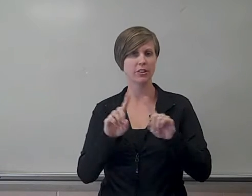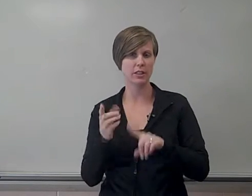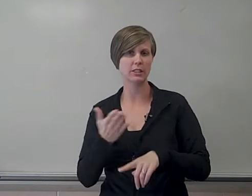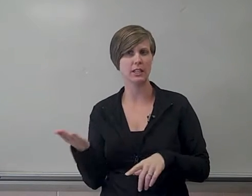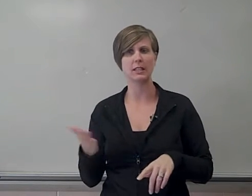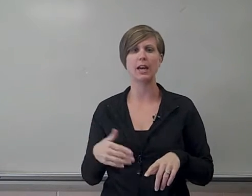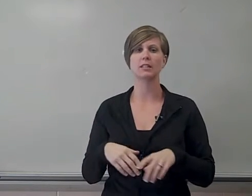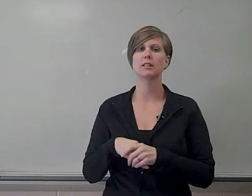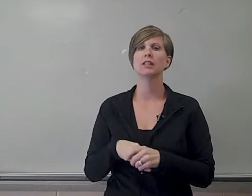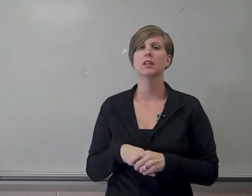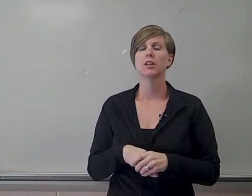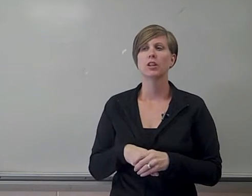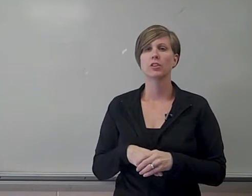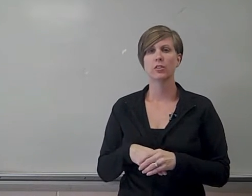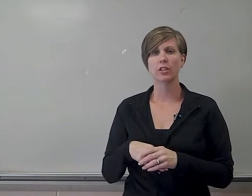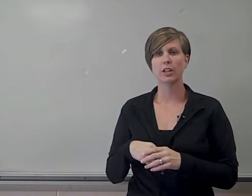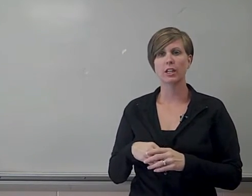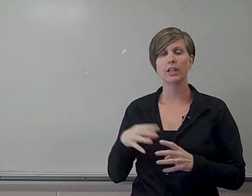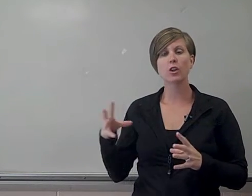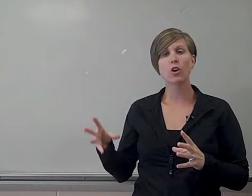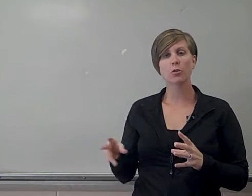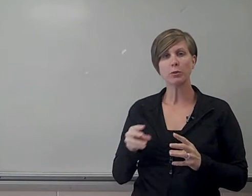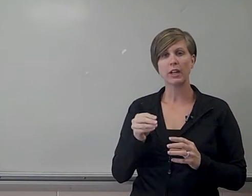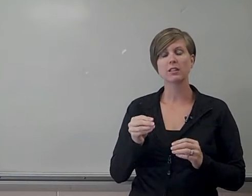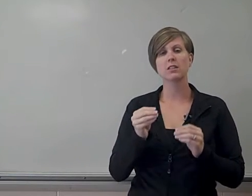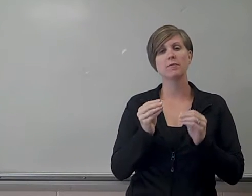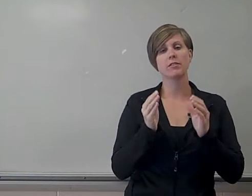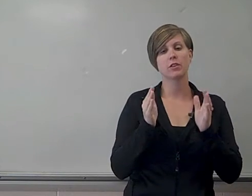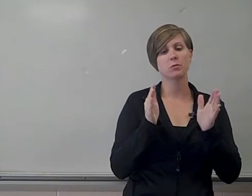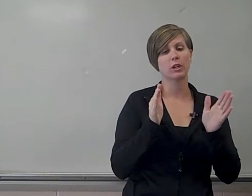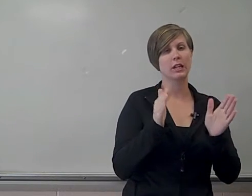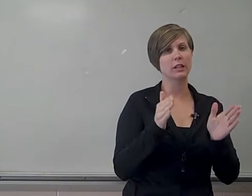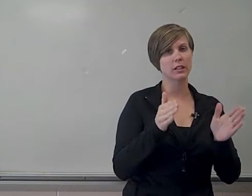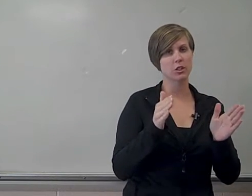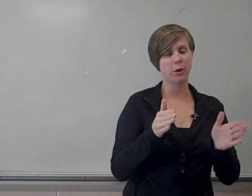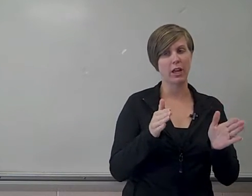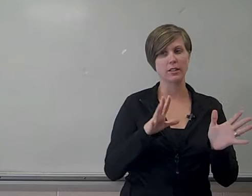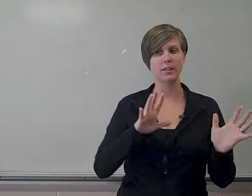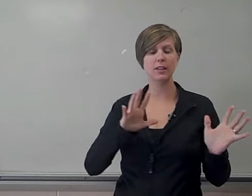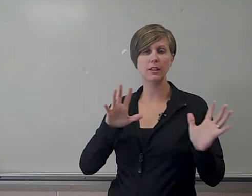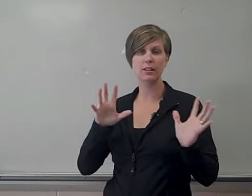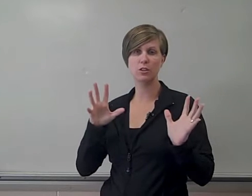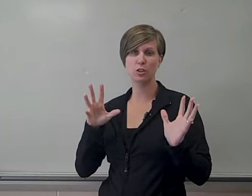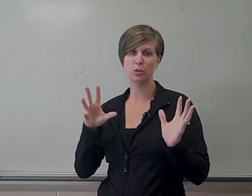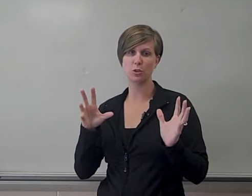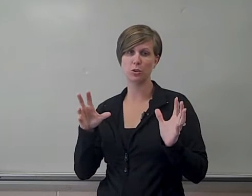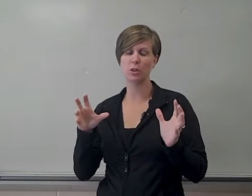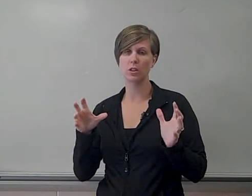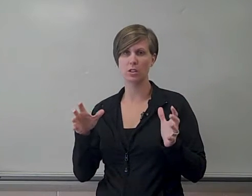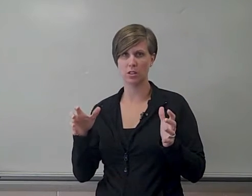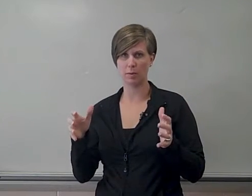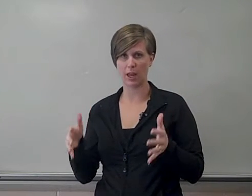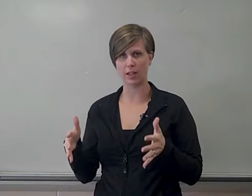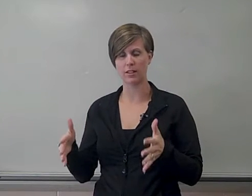things like that. So they're going to incorporate some of those more English ways into some